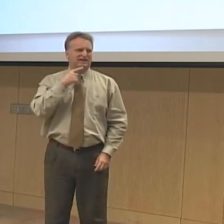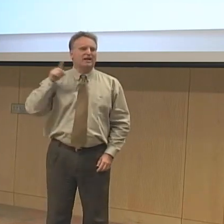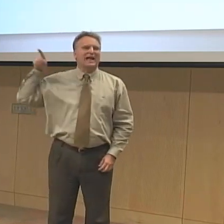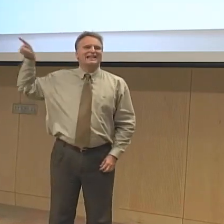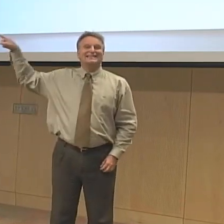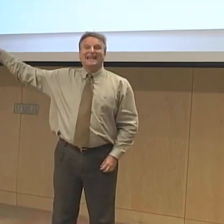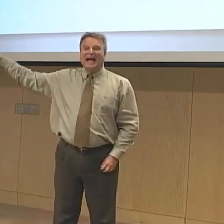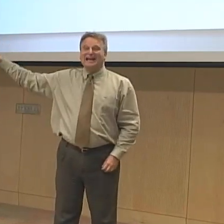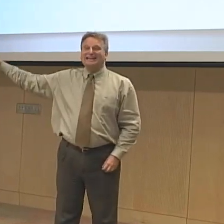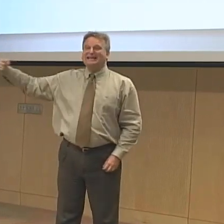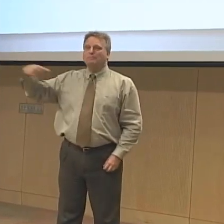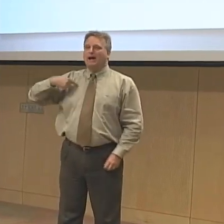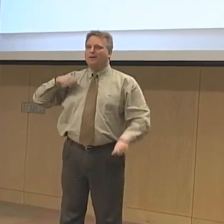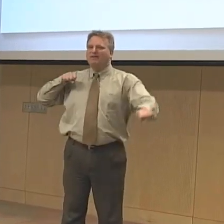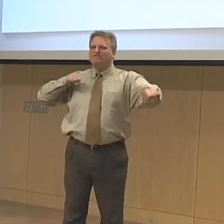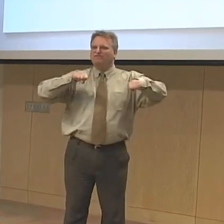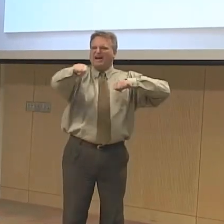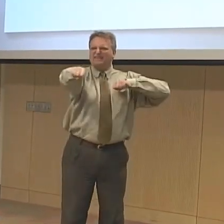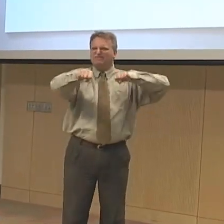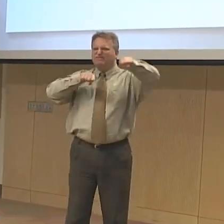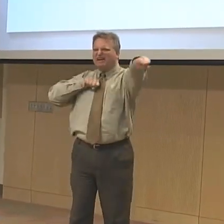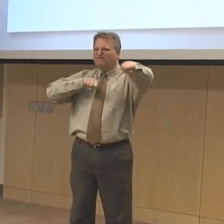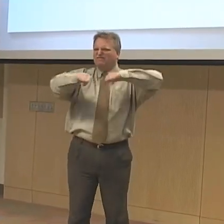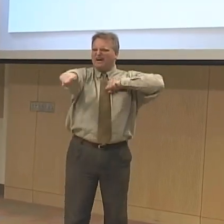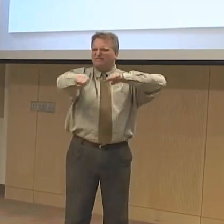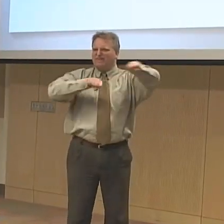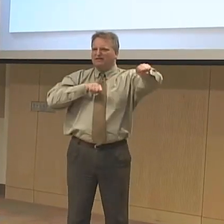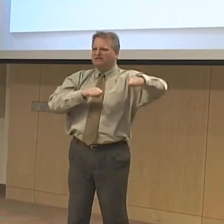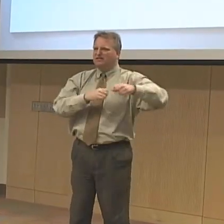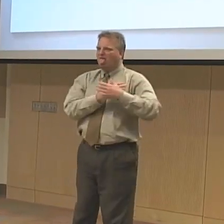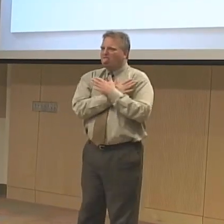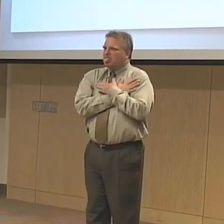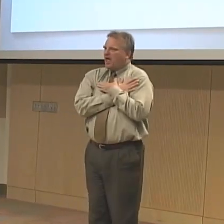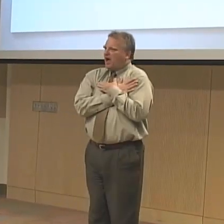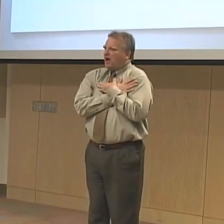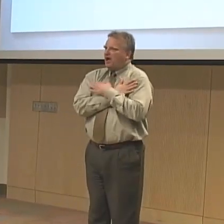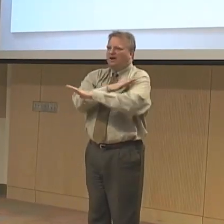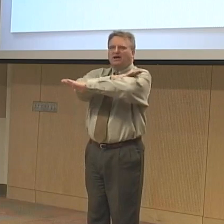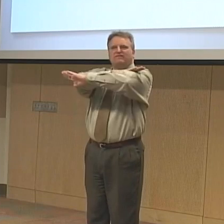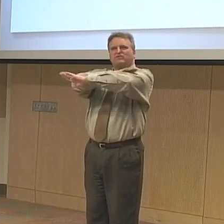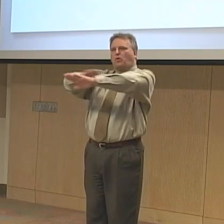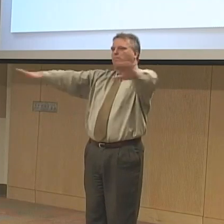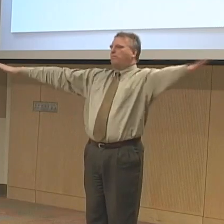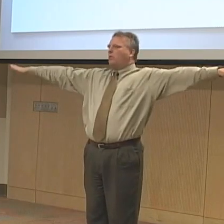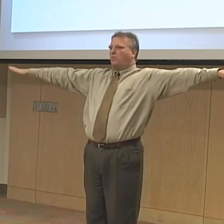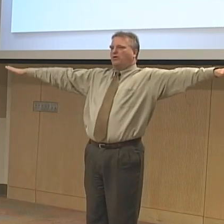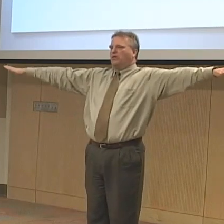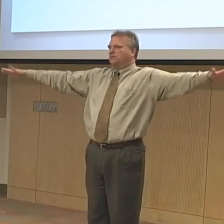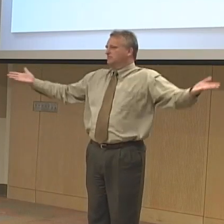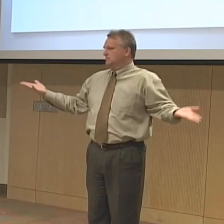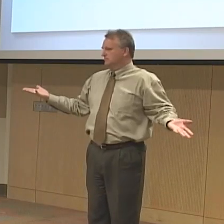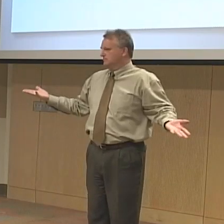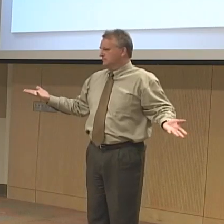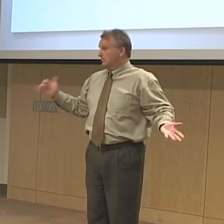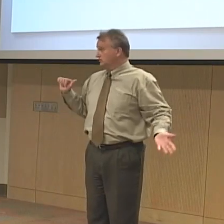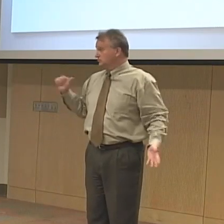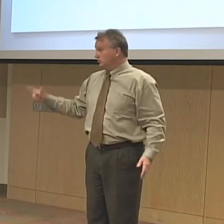because Daddy and me were fighting all the time, and we didn't love each other anymore. And that's all